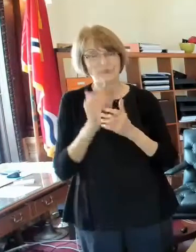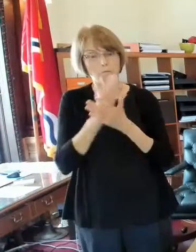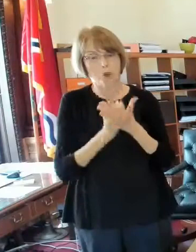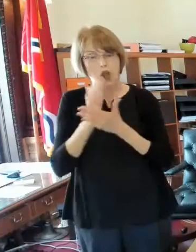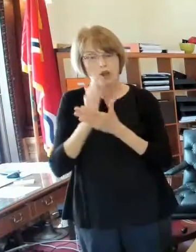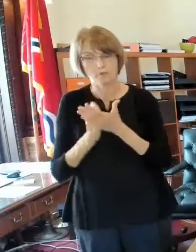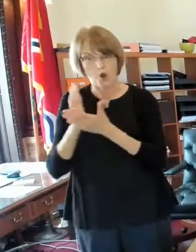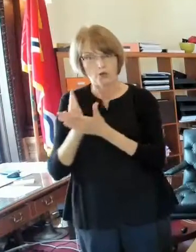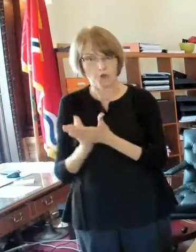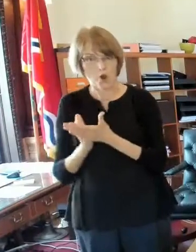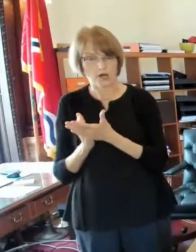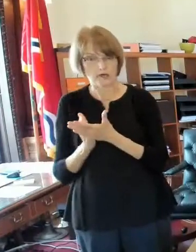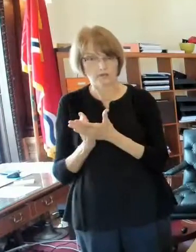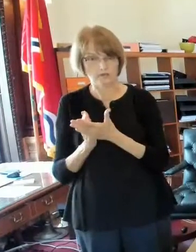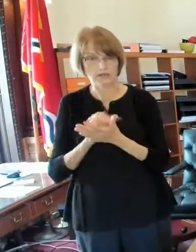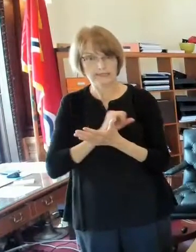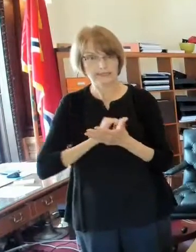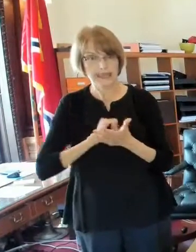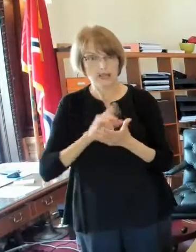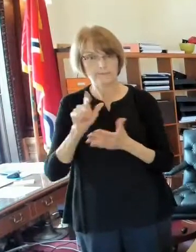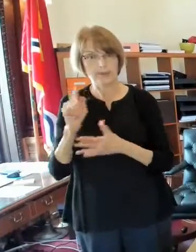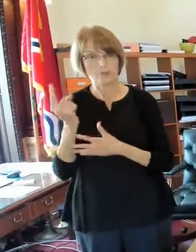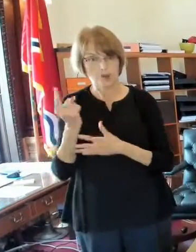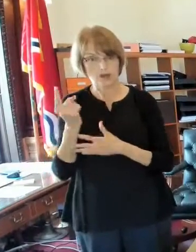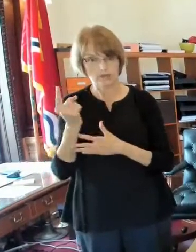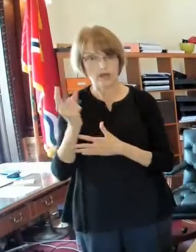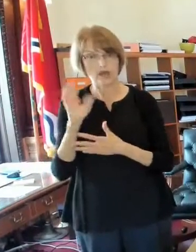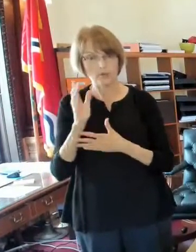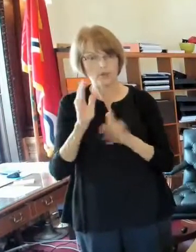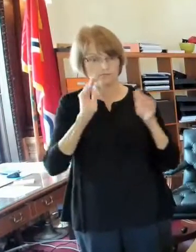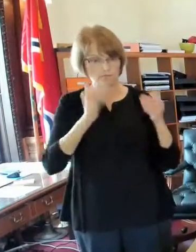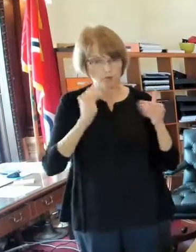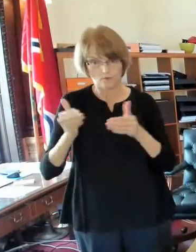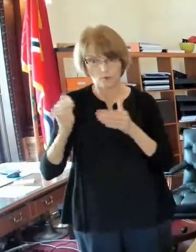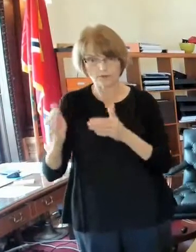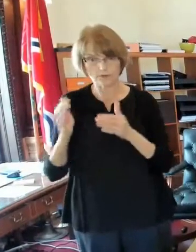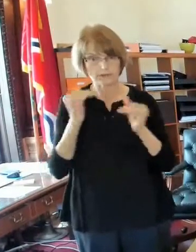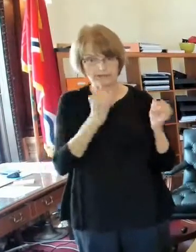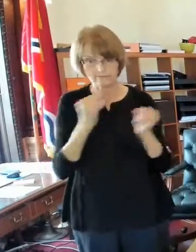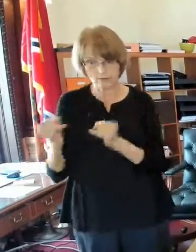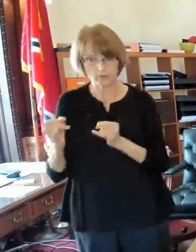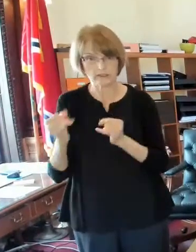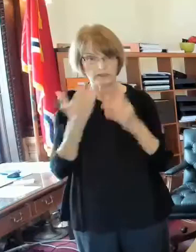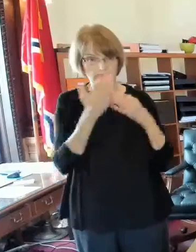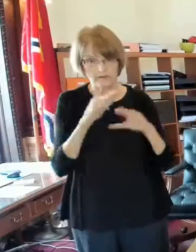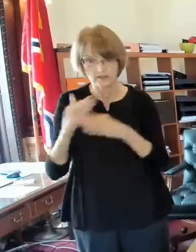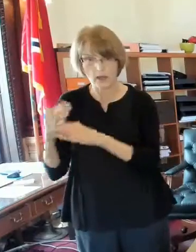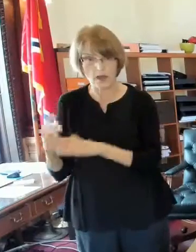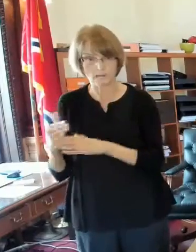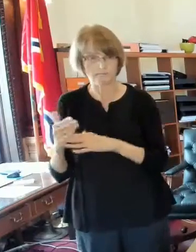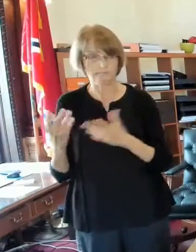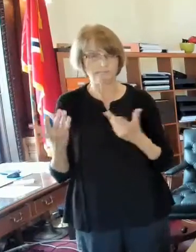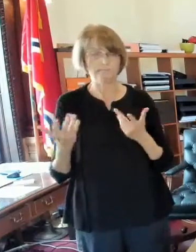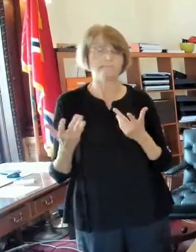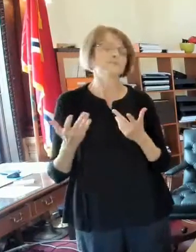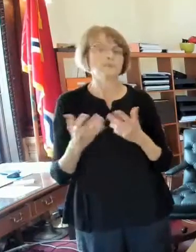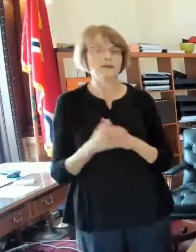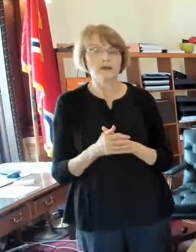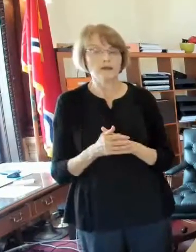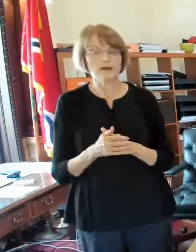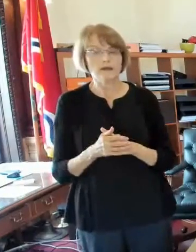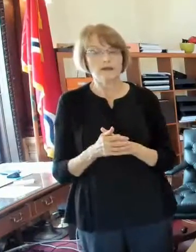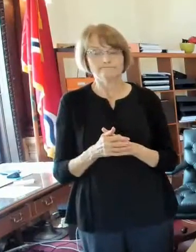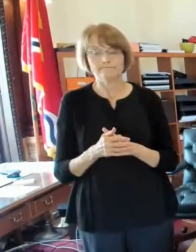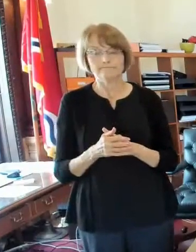components of Senate Bill 1 individually. So they're going to divide the question. And I believe they're